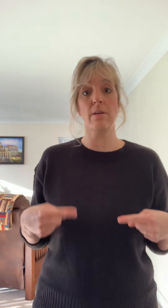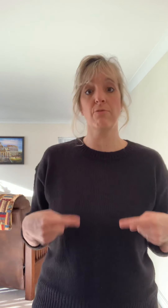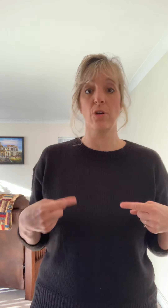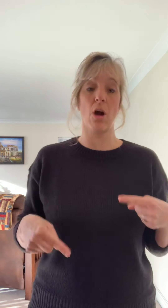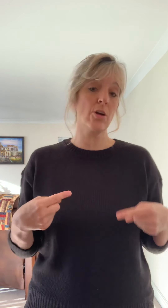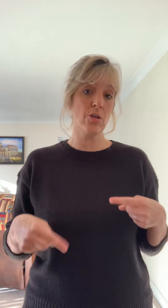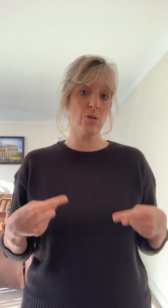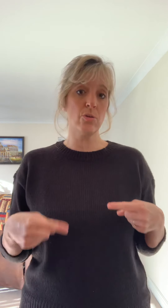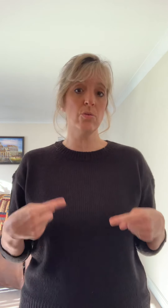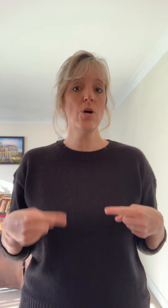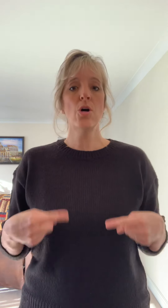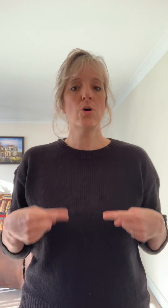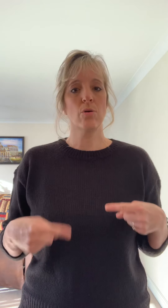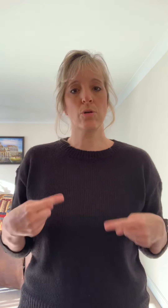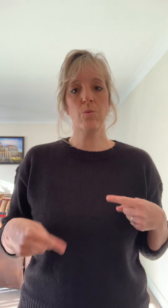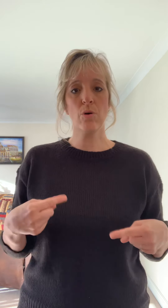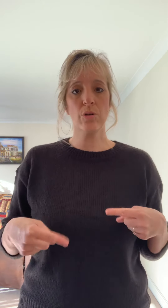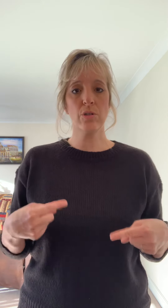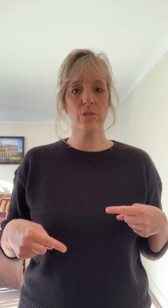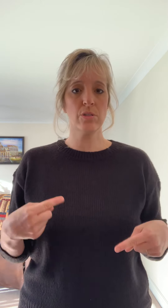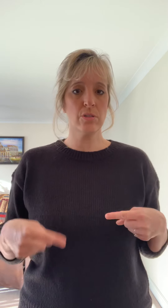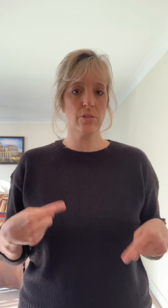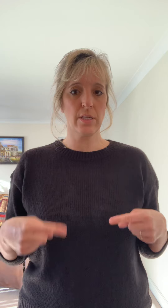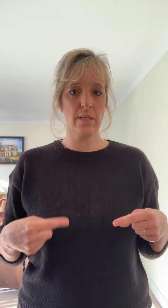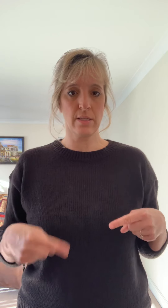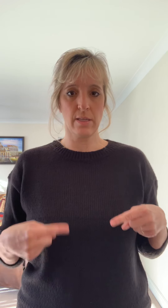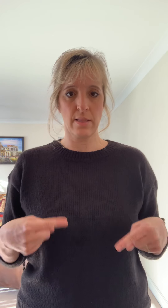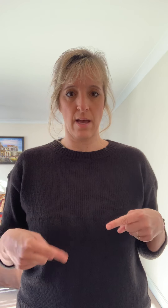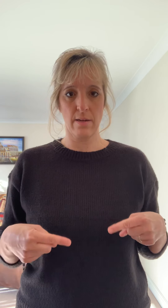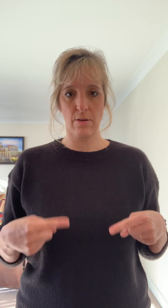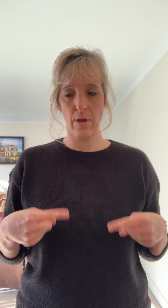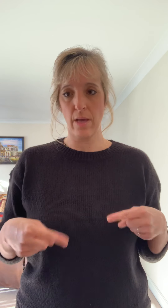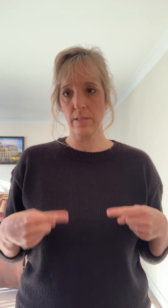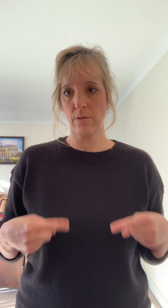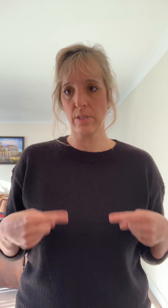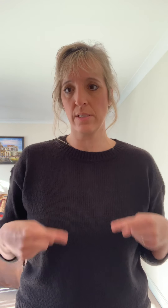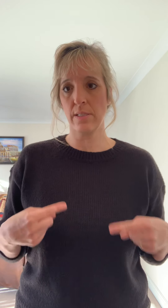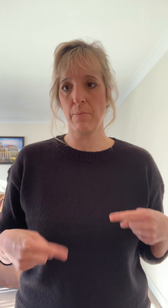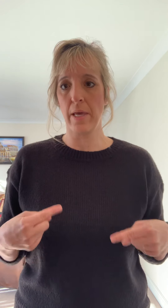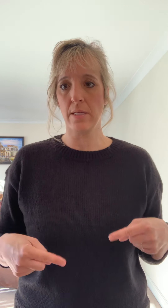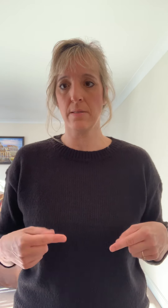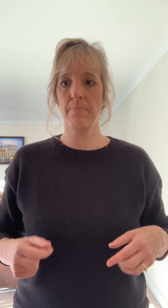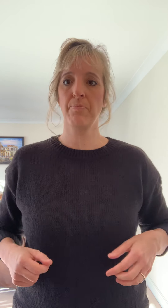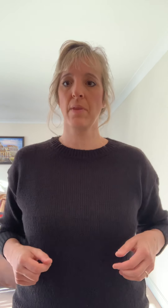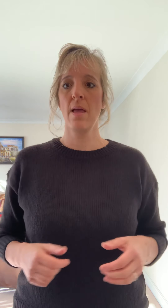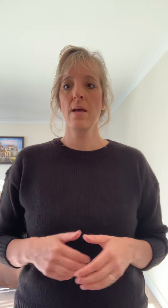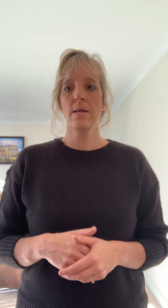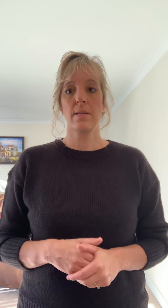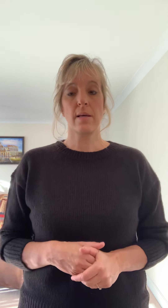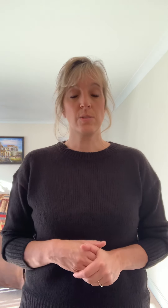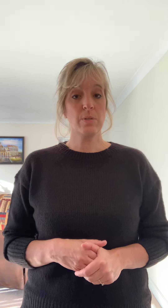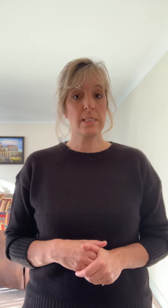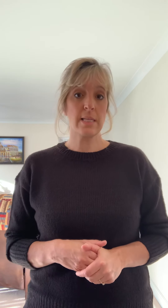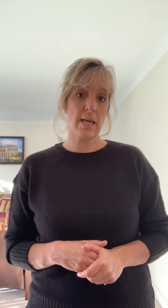for argue or quarrel or anything like that, okay? So this is debate. The next one is